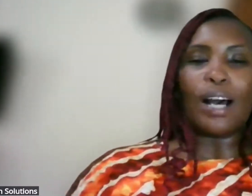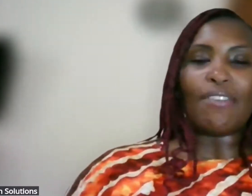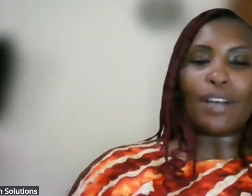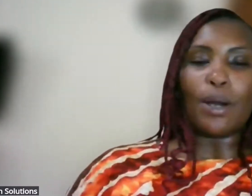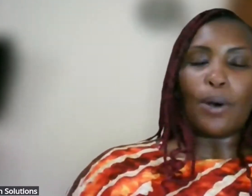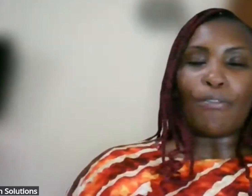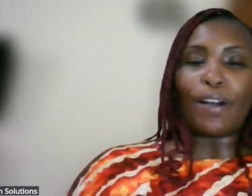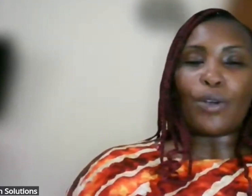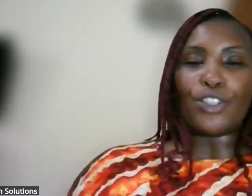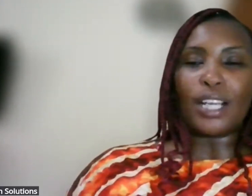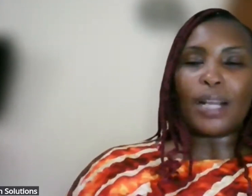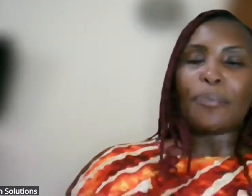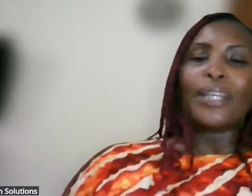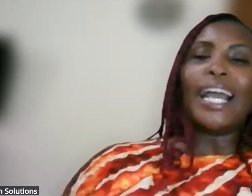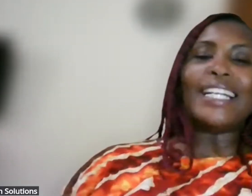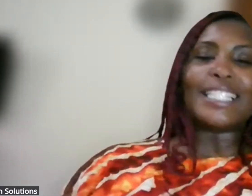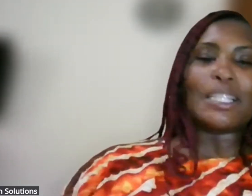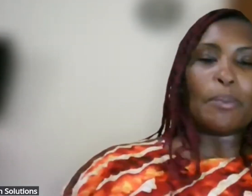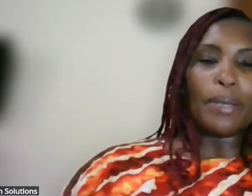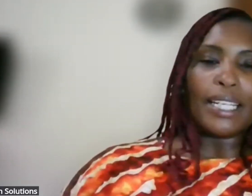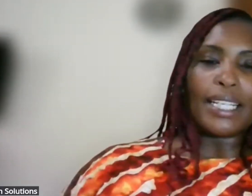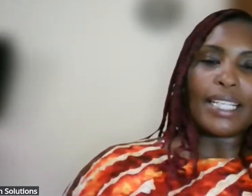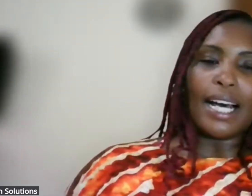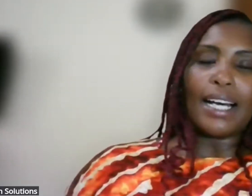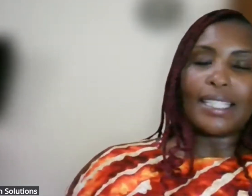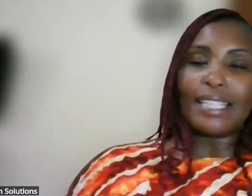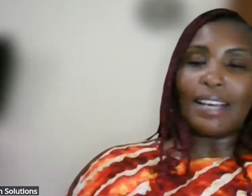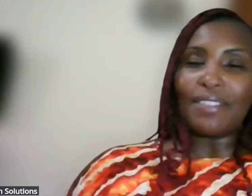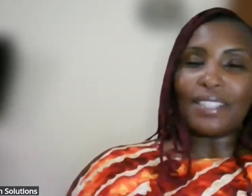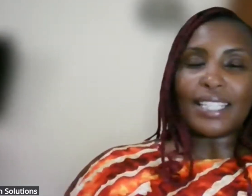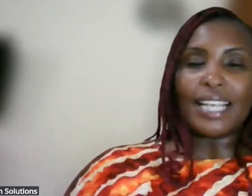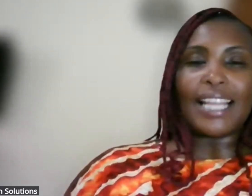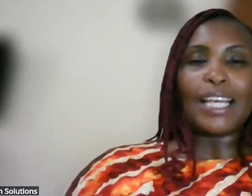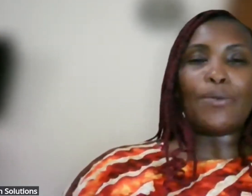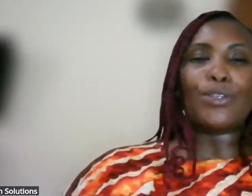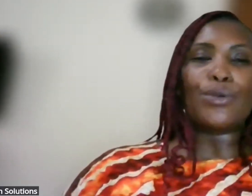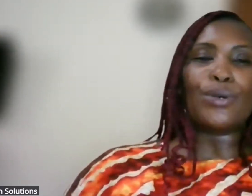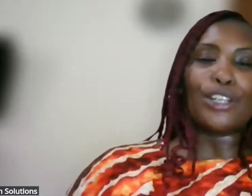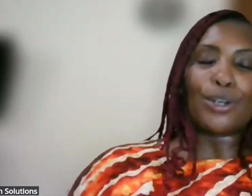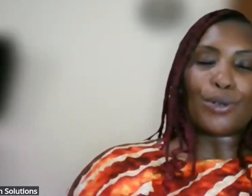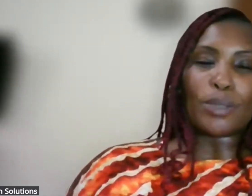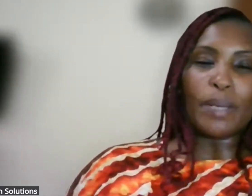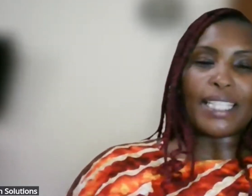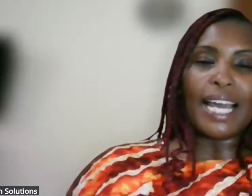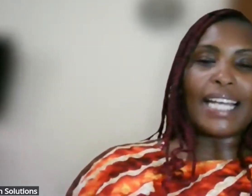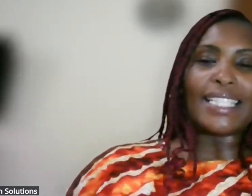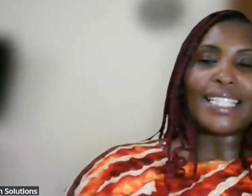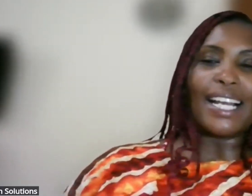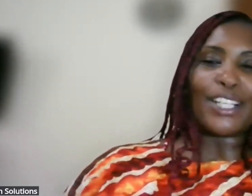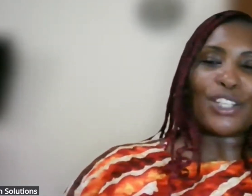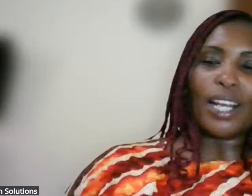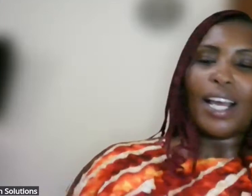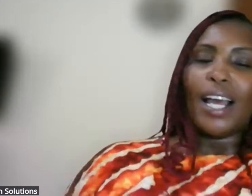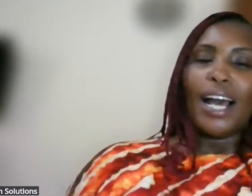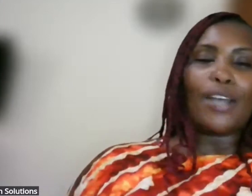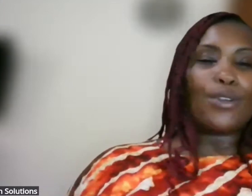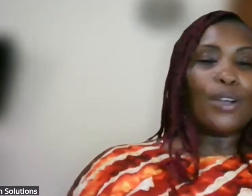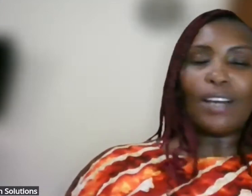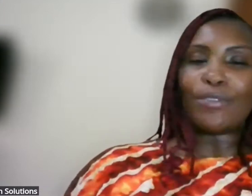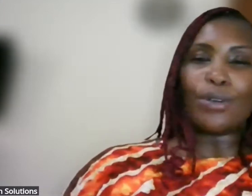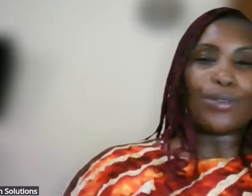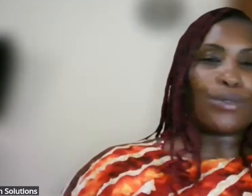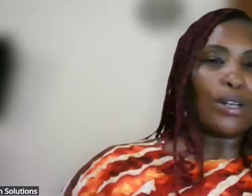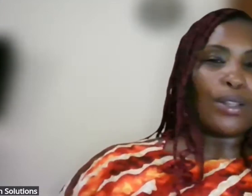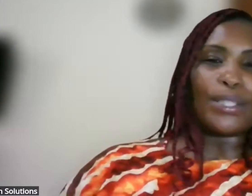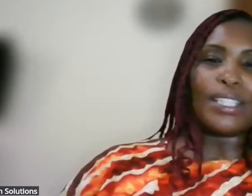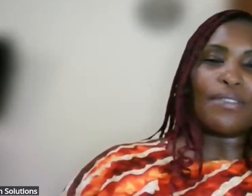also have offer coaching and team building services. And then we do recruitment and selection. You don't have